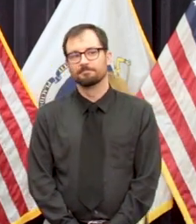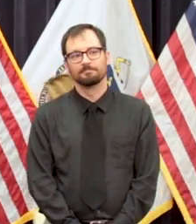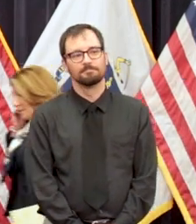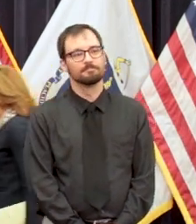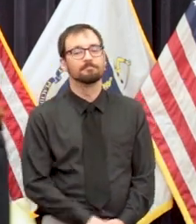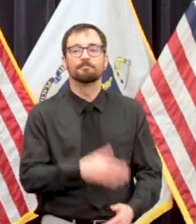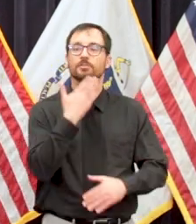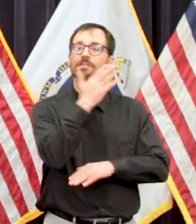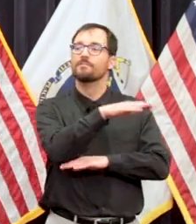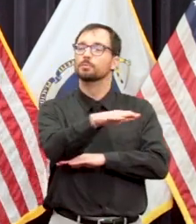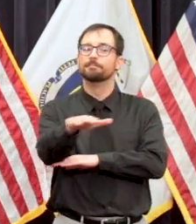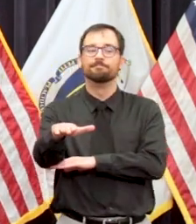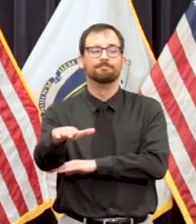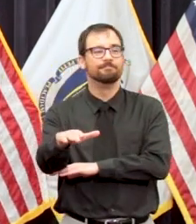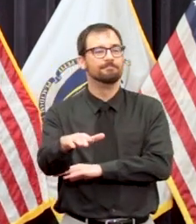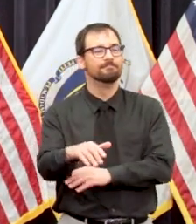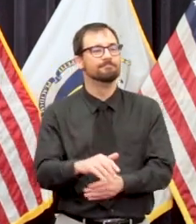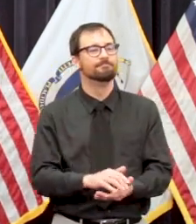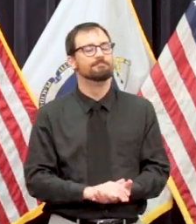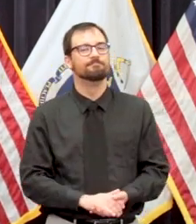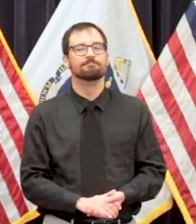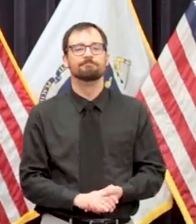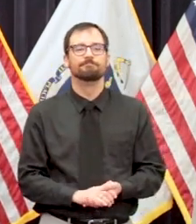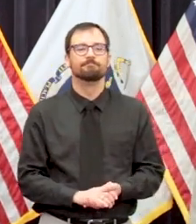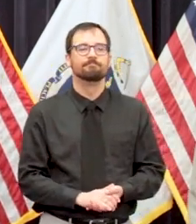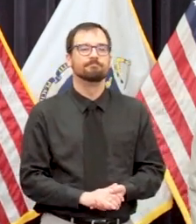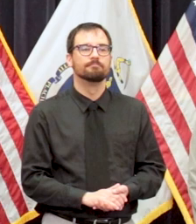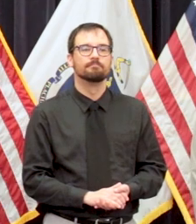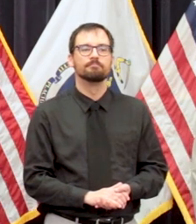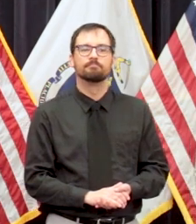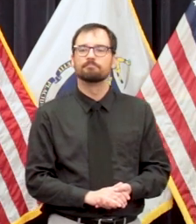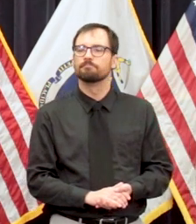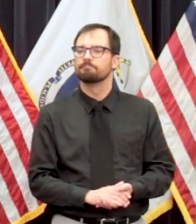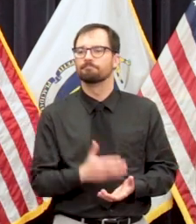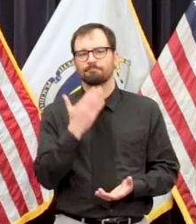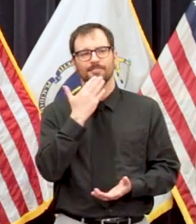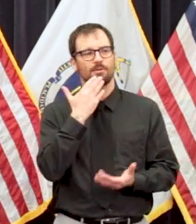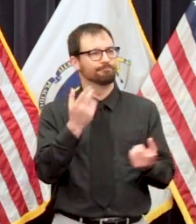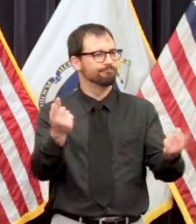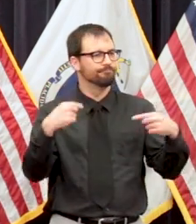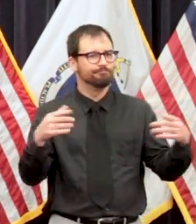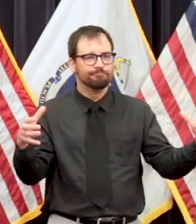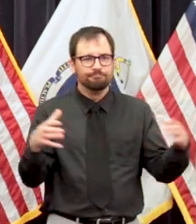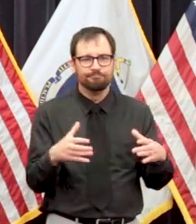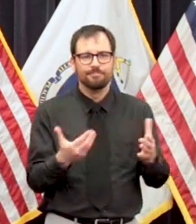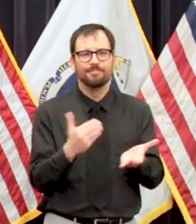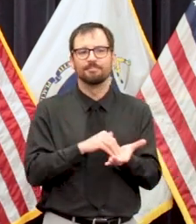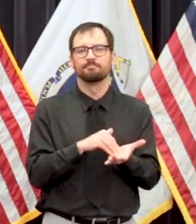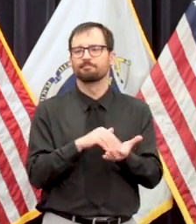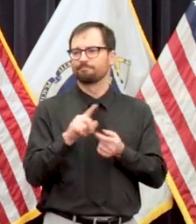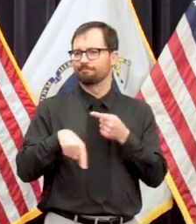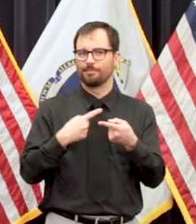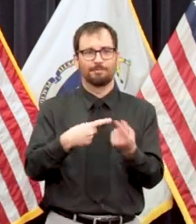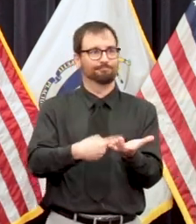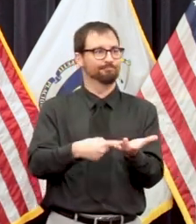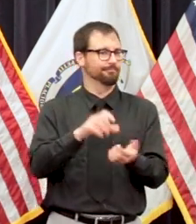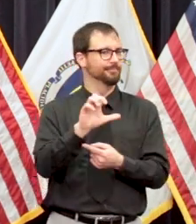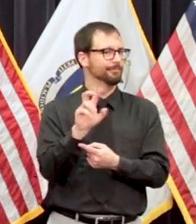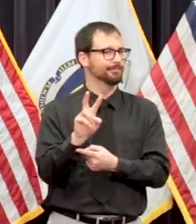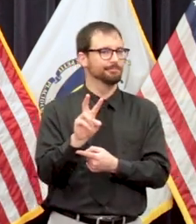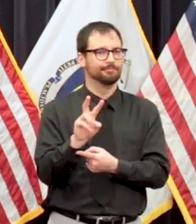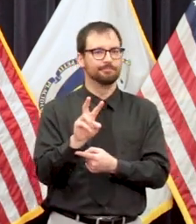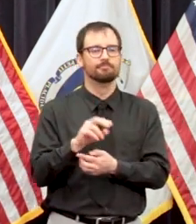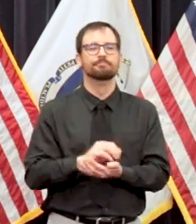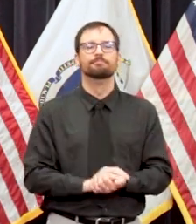Good afternoon. Afternoon. Thanks again for joining us for an update on COVID-19. As most of you know, the number